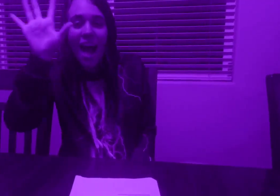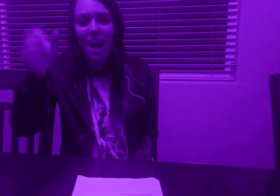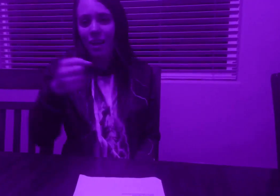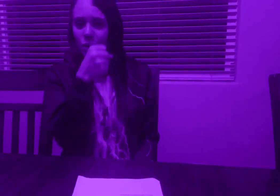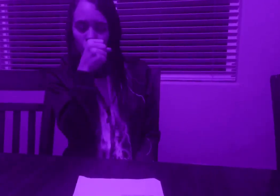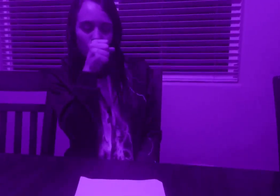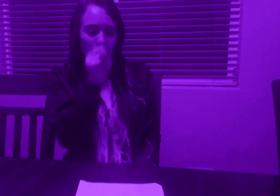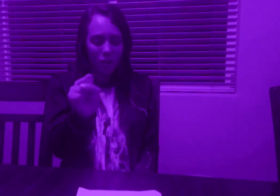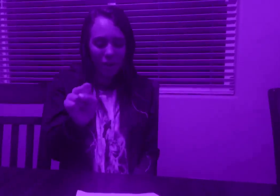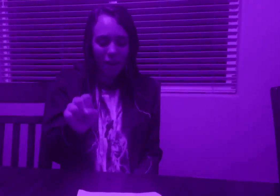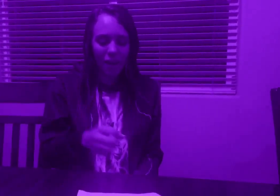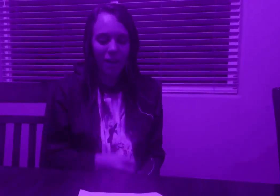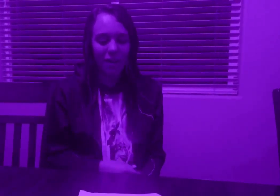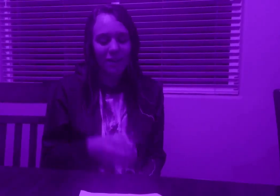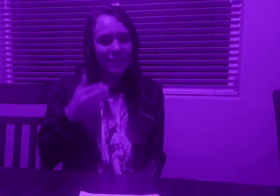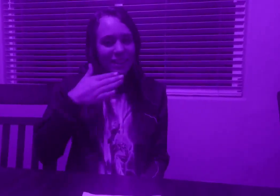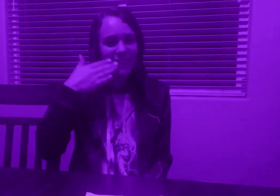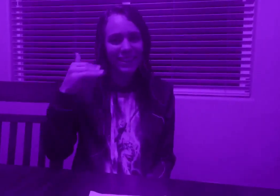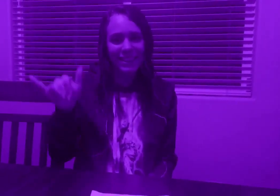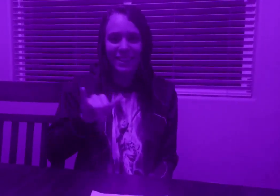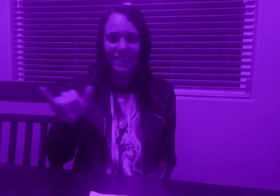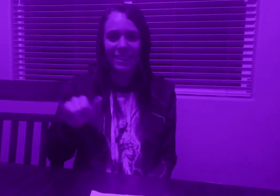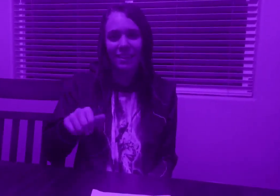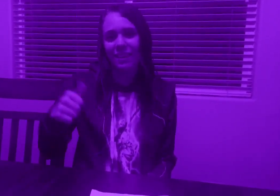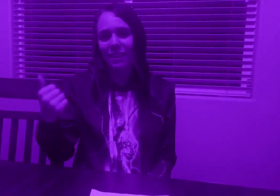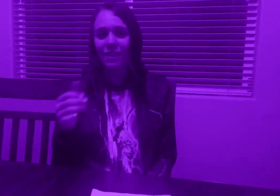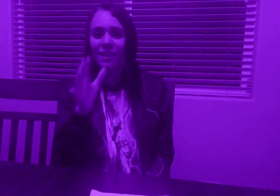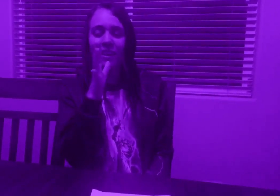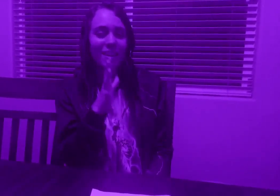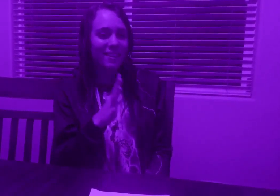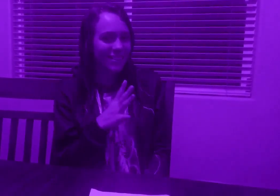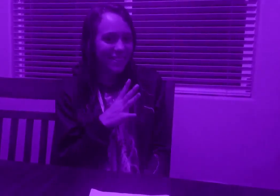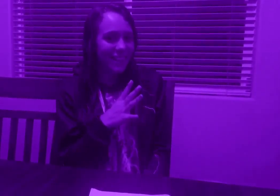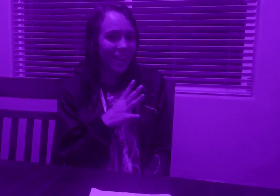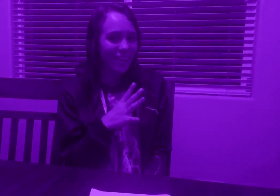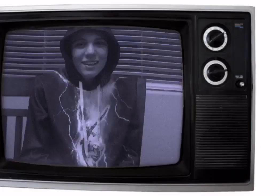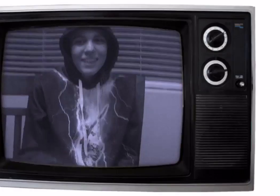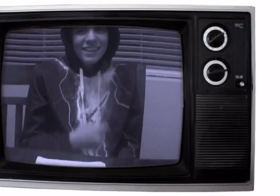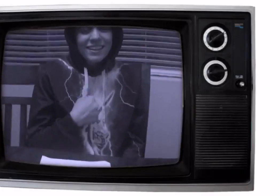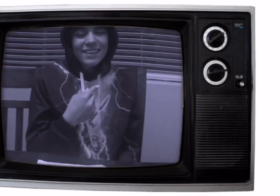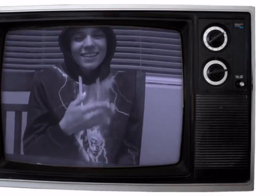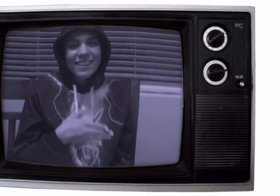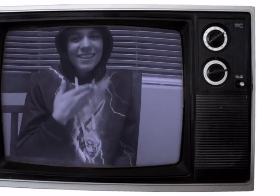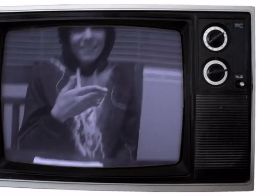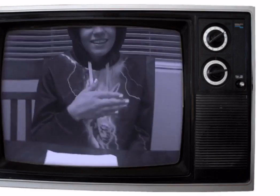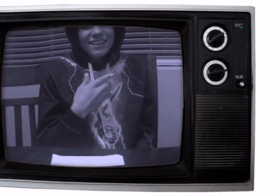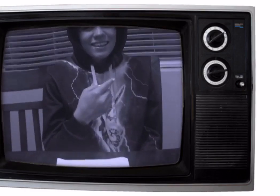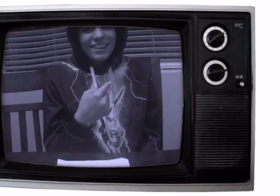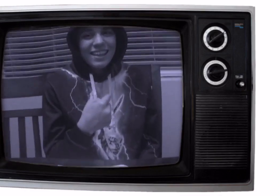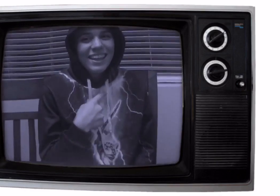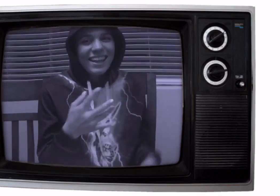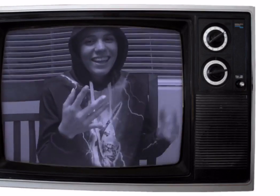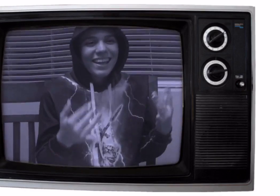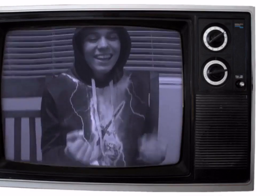wear mascara and smile a woman's smile. How lovely to have a